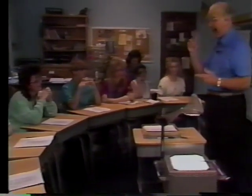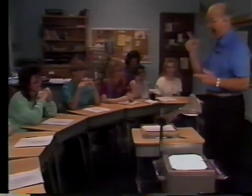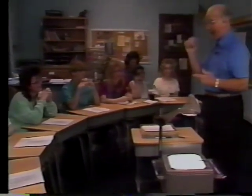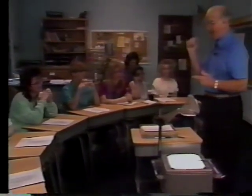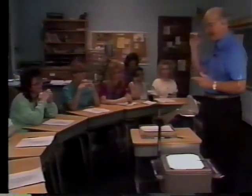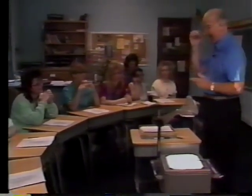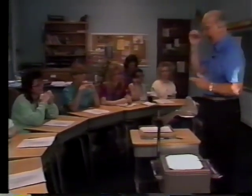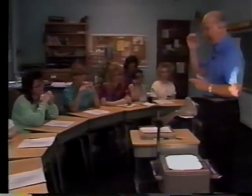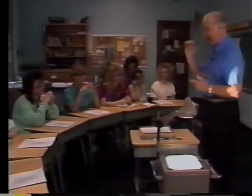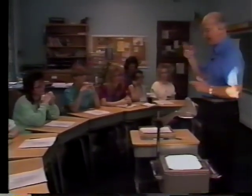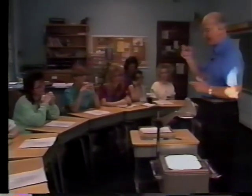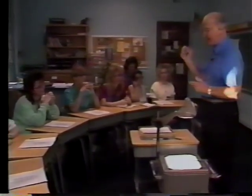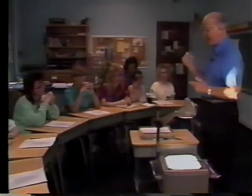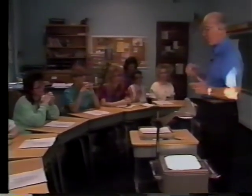I was hood.